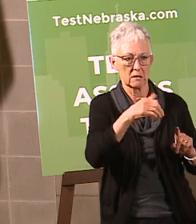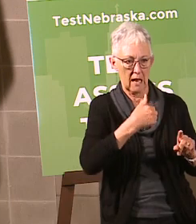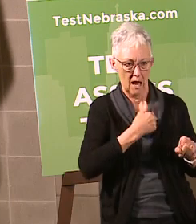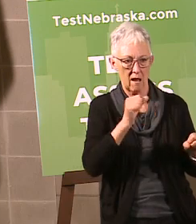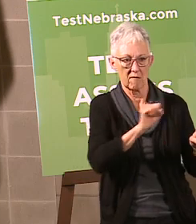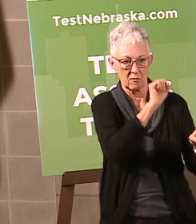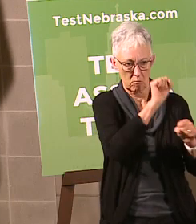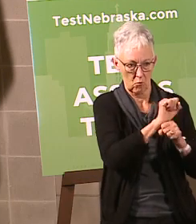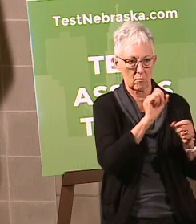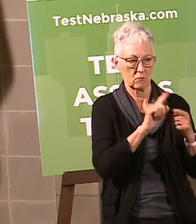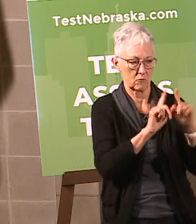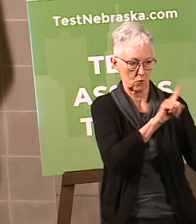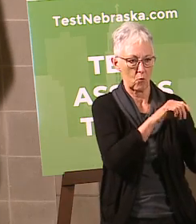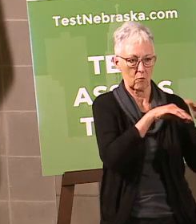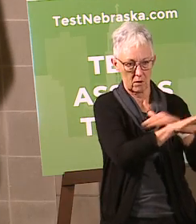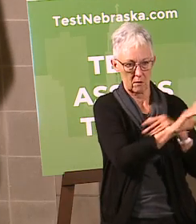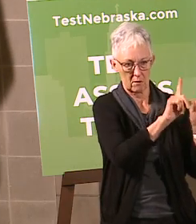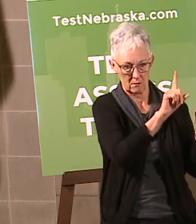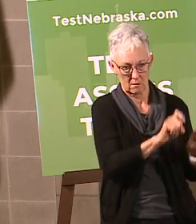site.